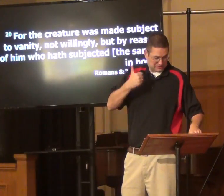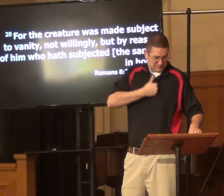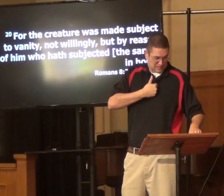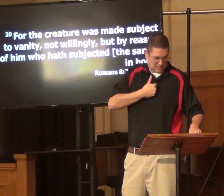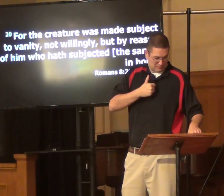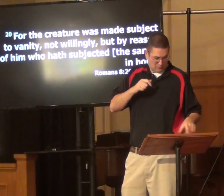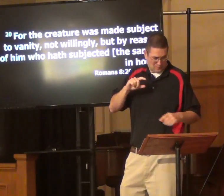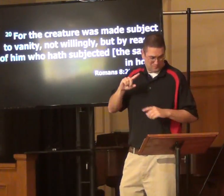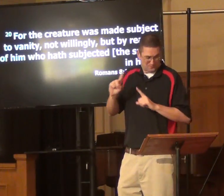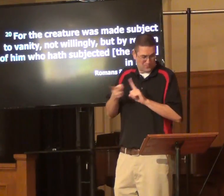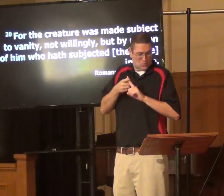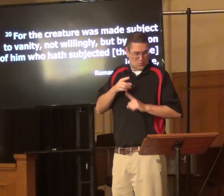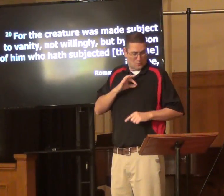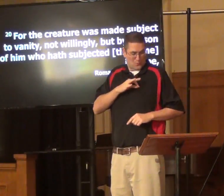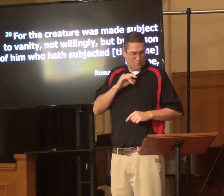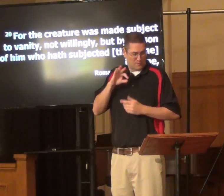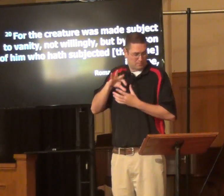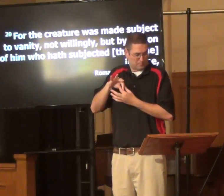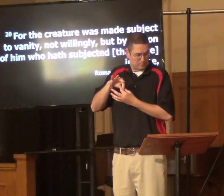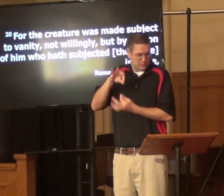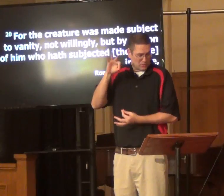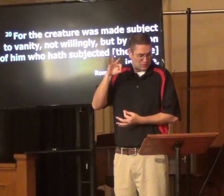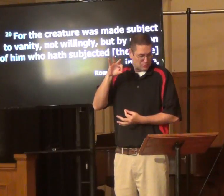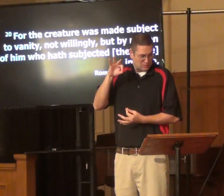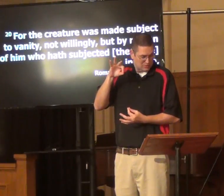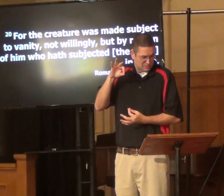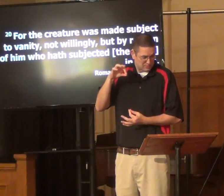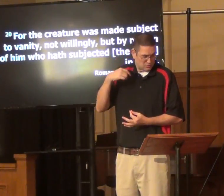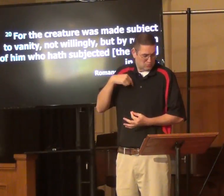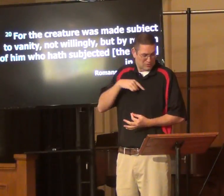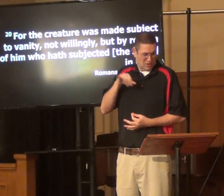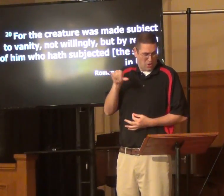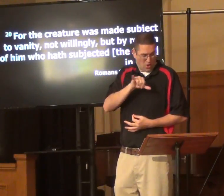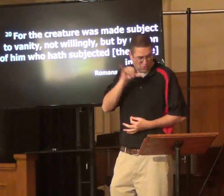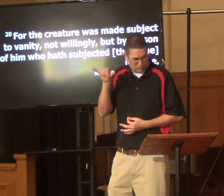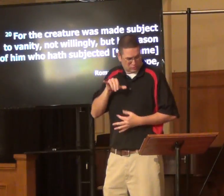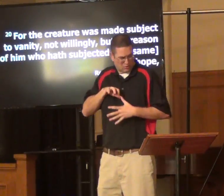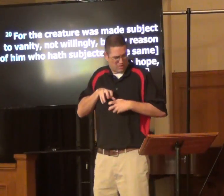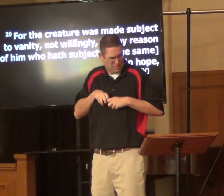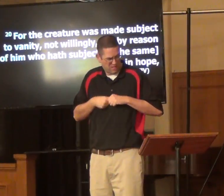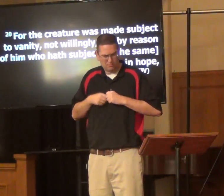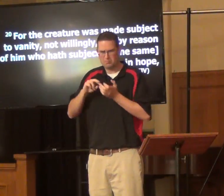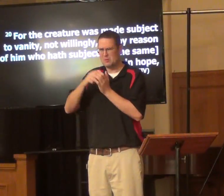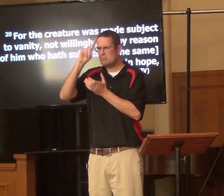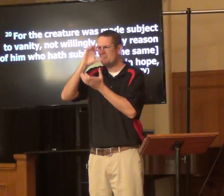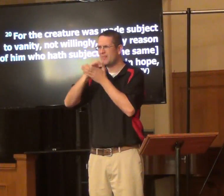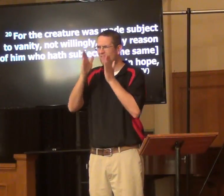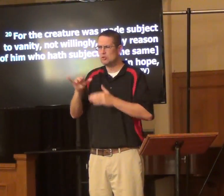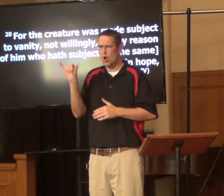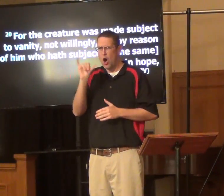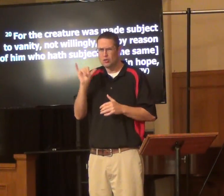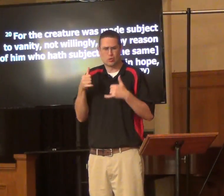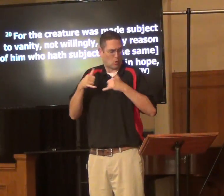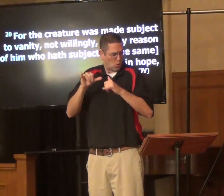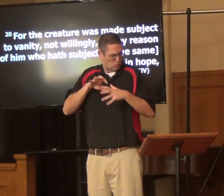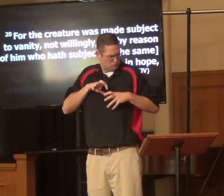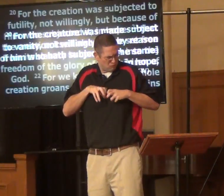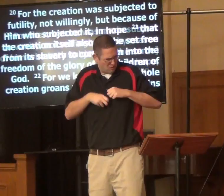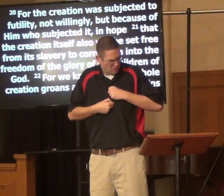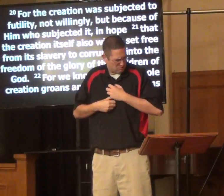we ourselves, first fruits of the Spirit, we also groan. That means believers